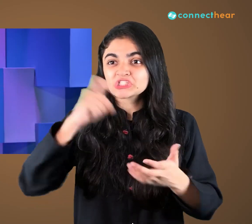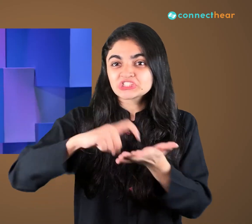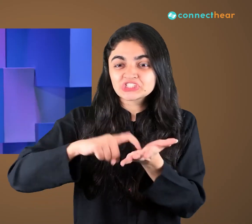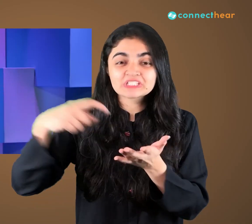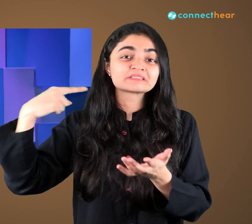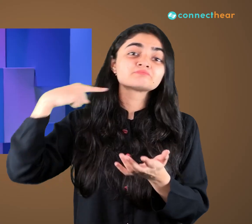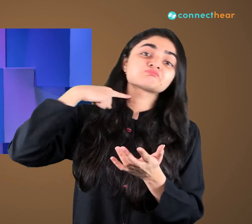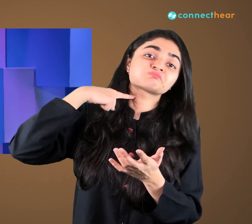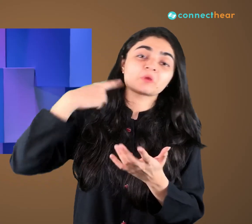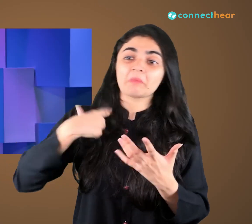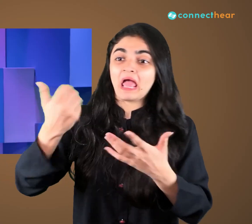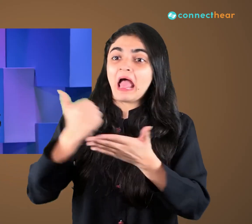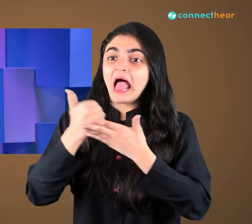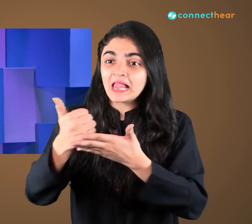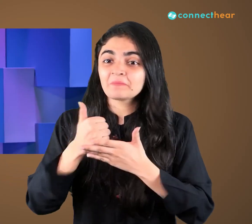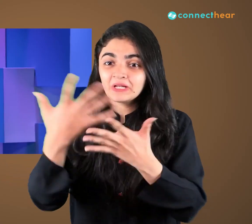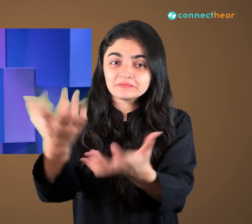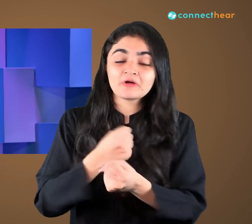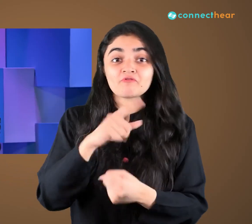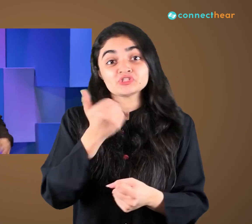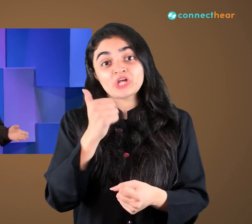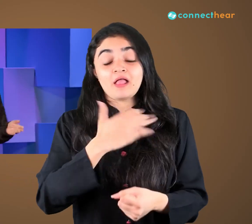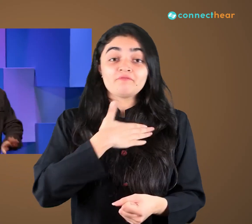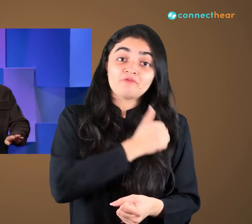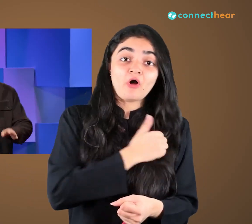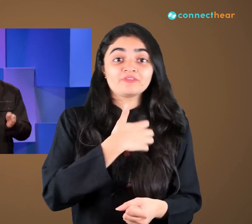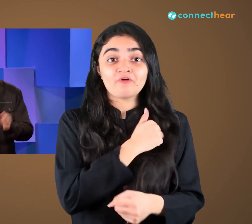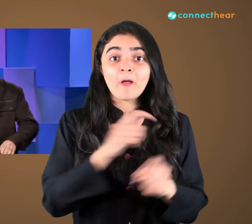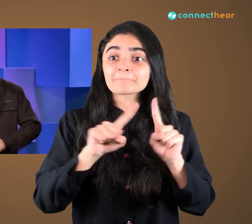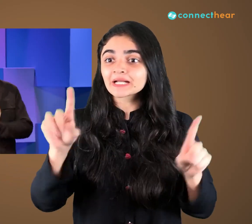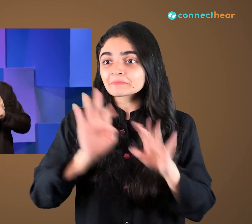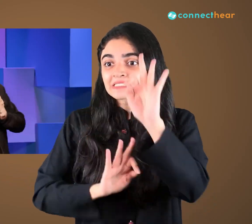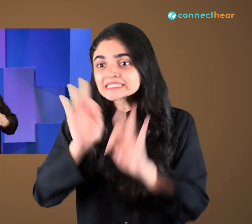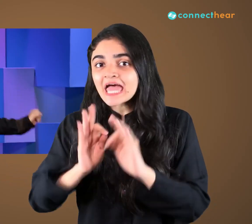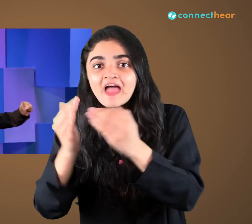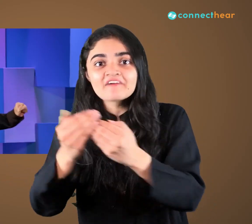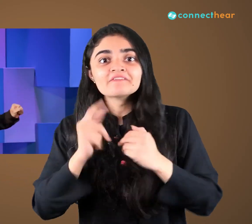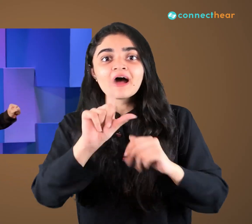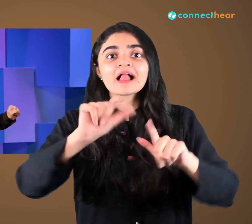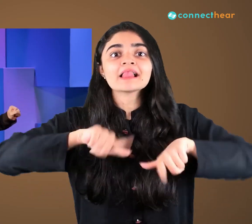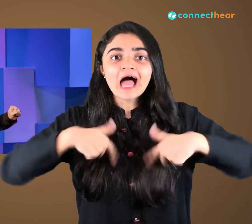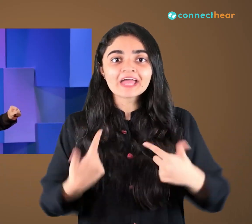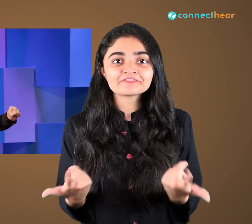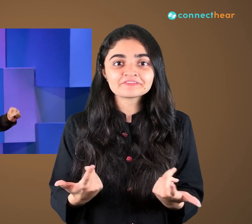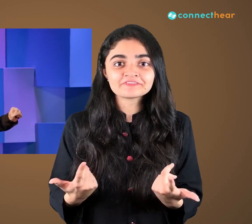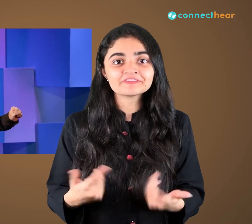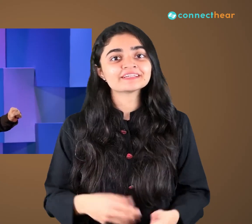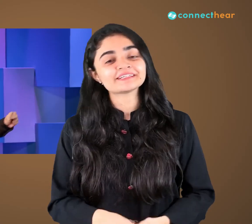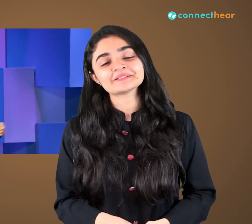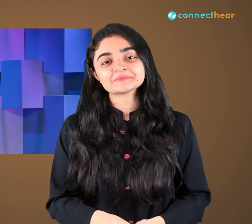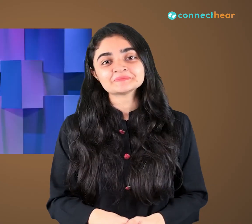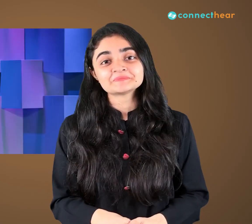The boy got some chicken stuck in his throat. He would have died. He would have died, but I saved his life.